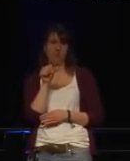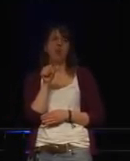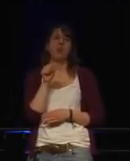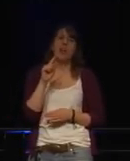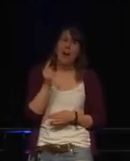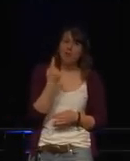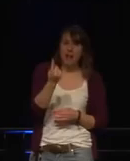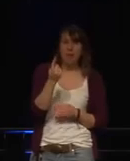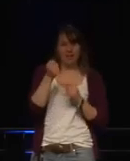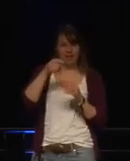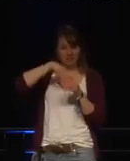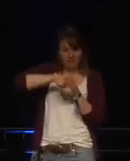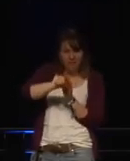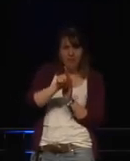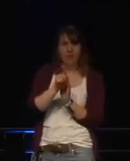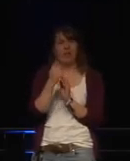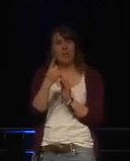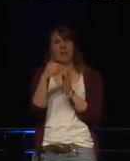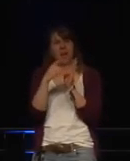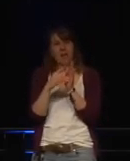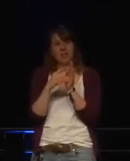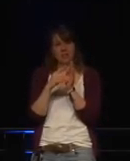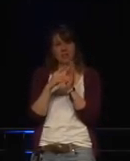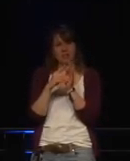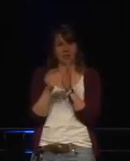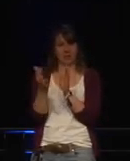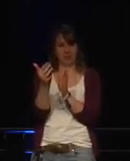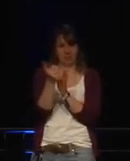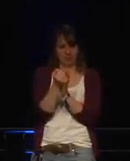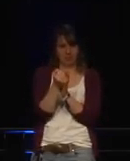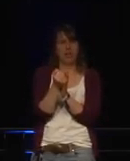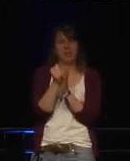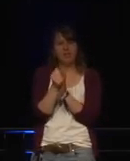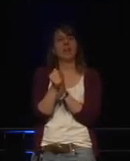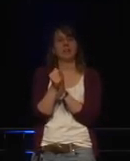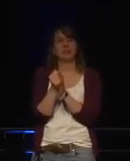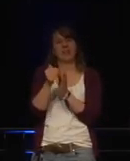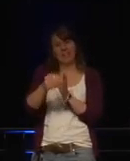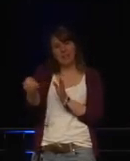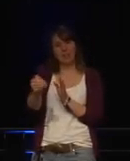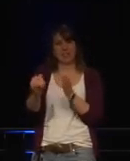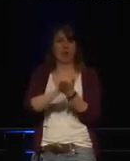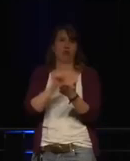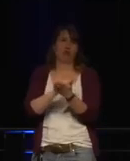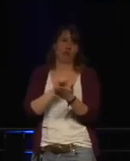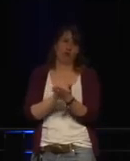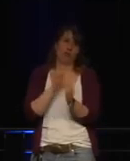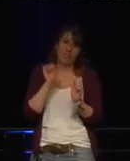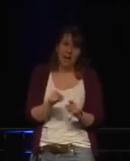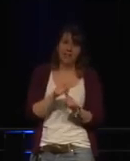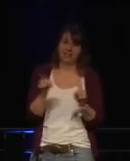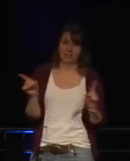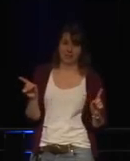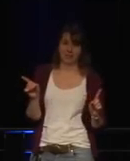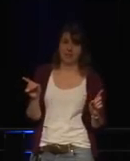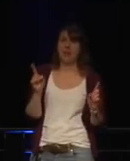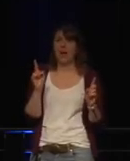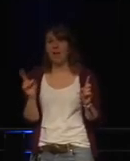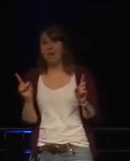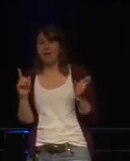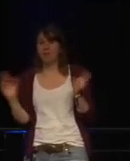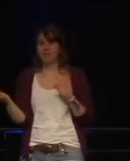button with Google Home and Amazon Echo. And you can also change in the settings to control the